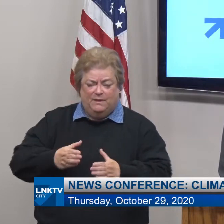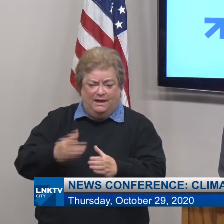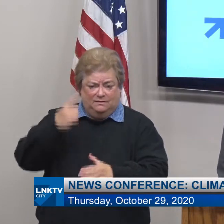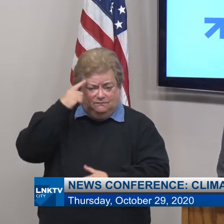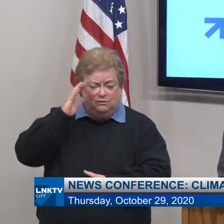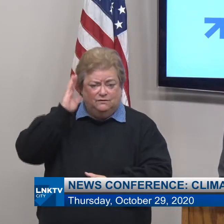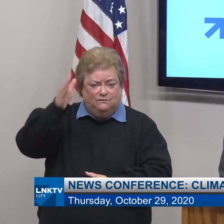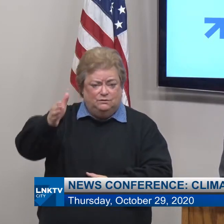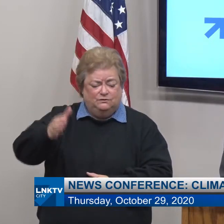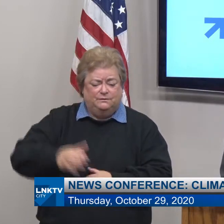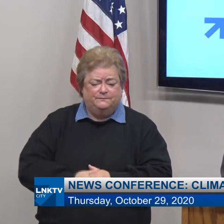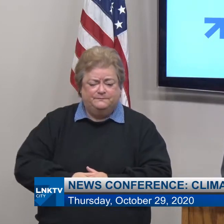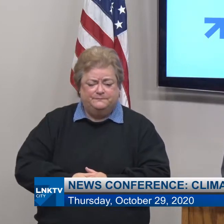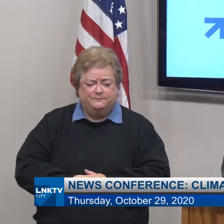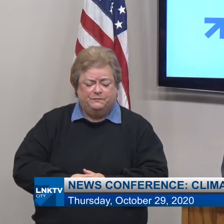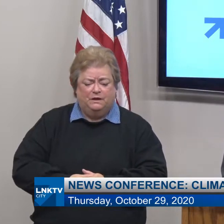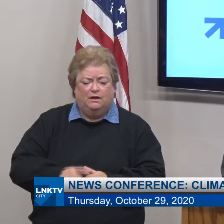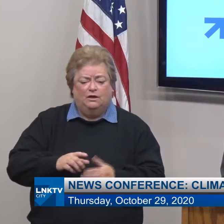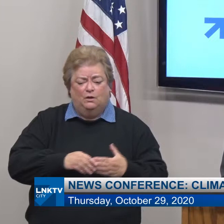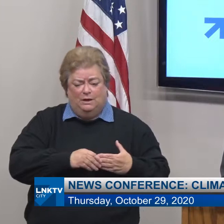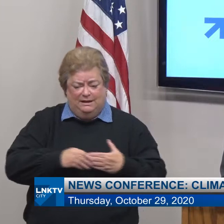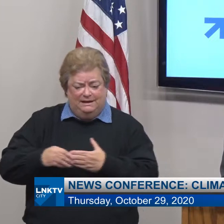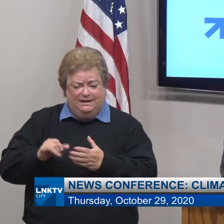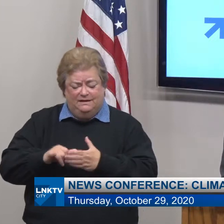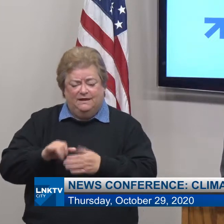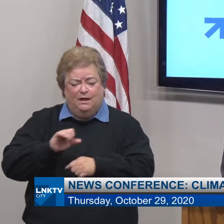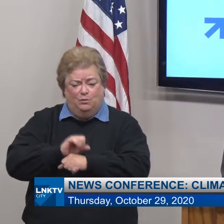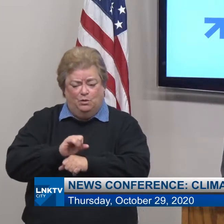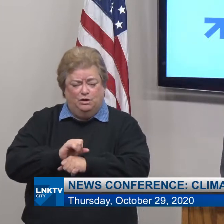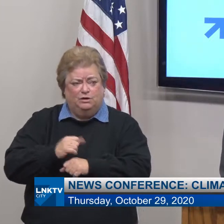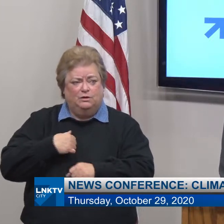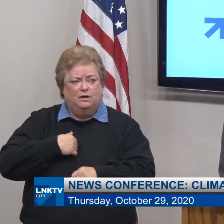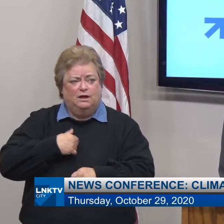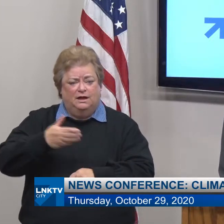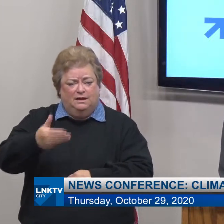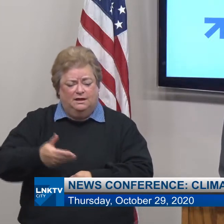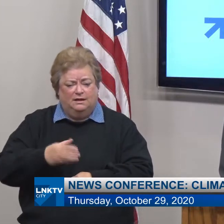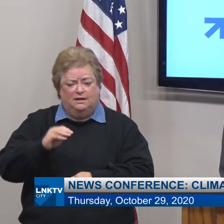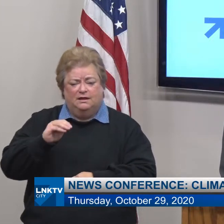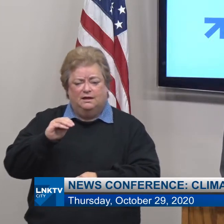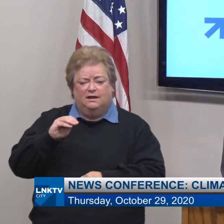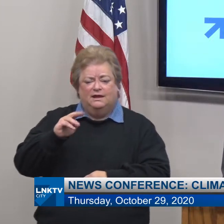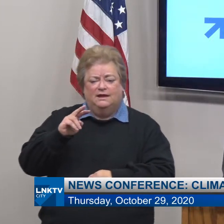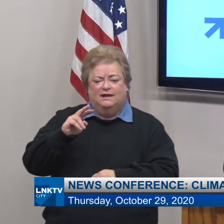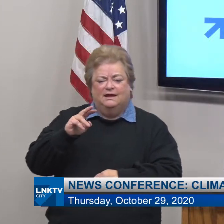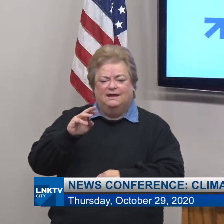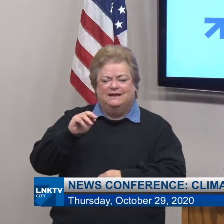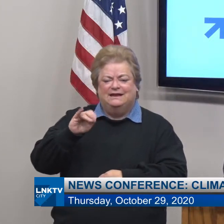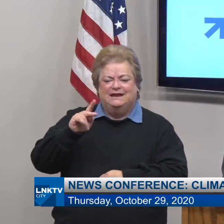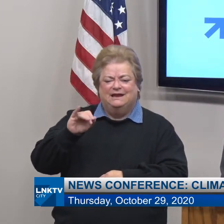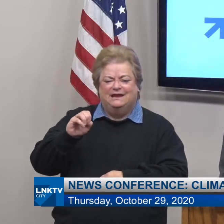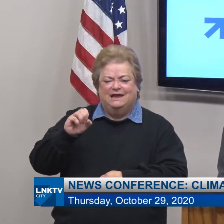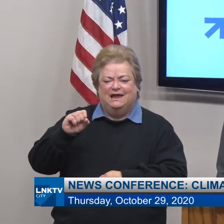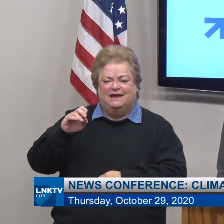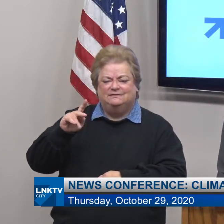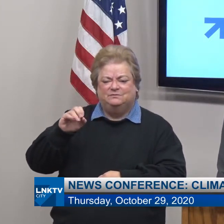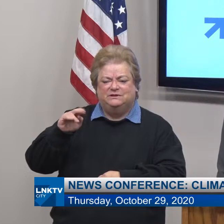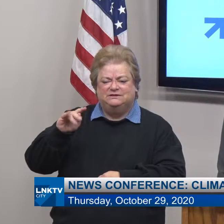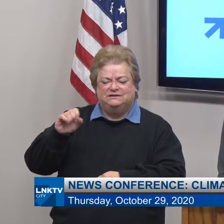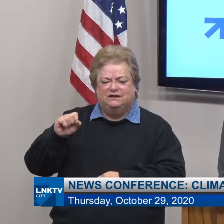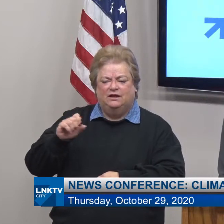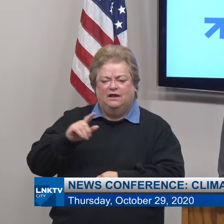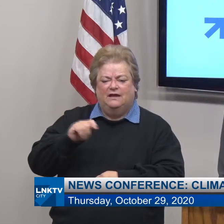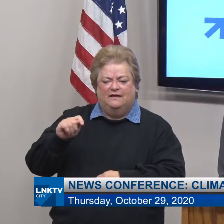future. To lead that work, I am very pleased to introduce Mickey Esposito as the new senior